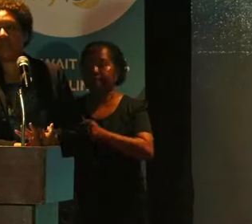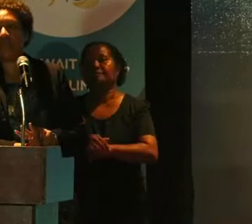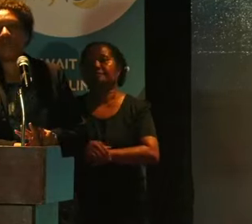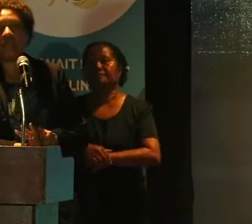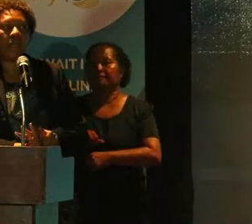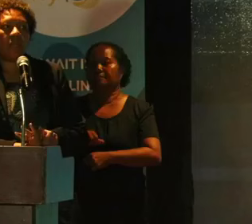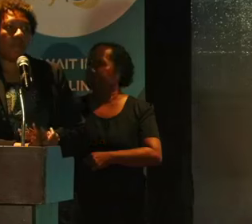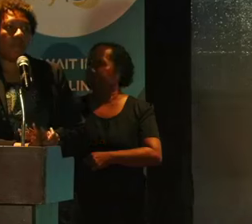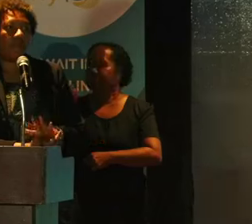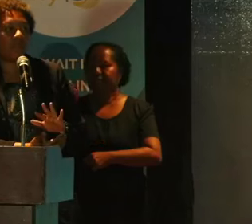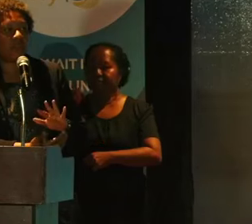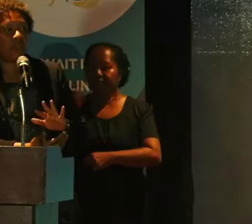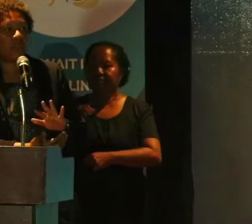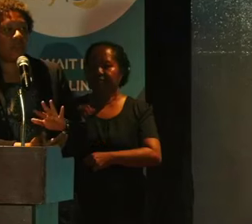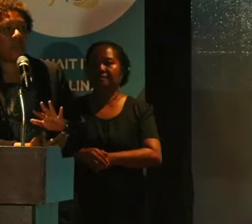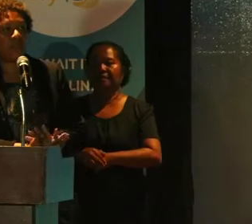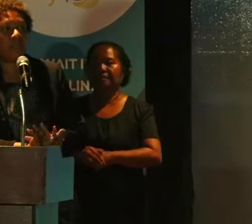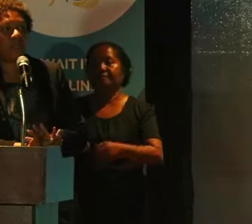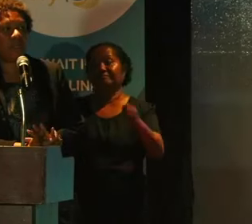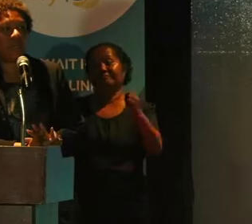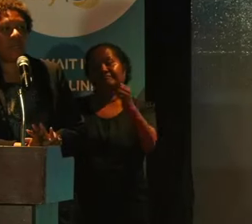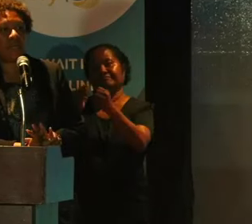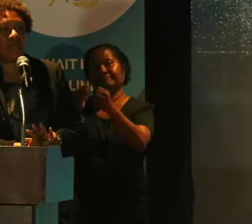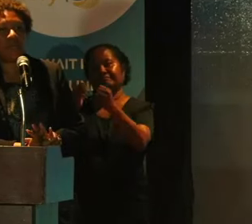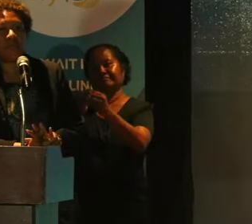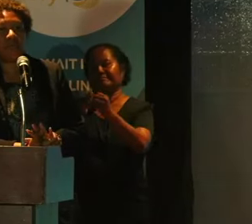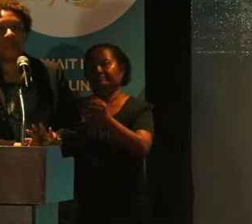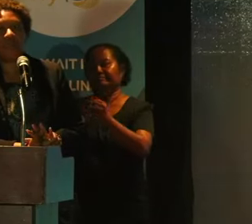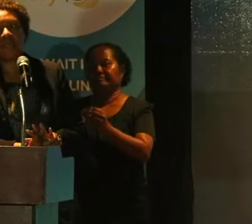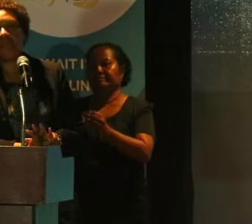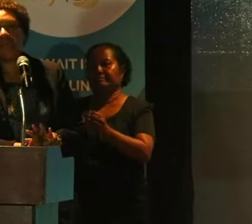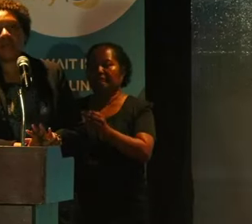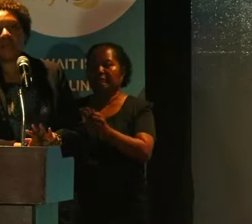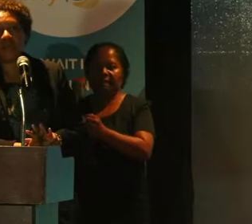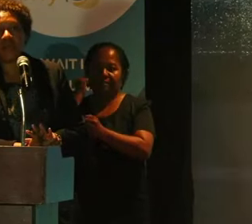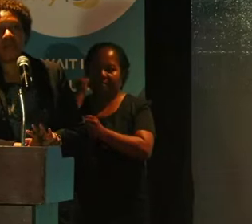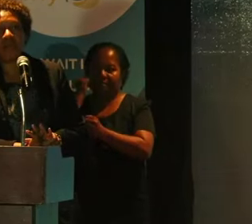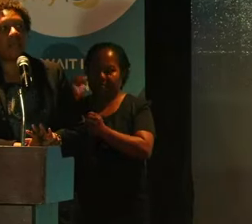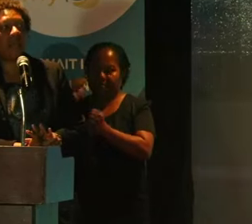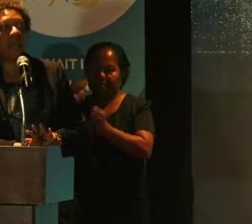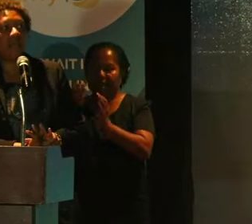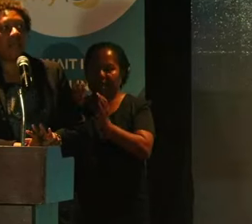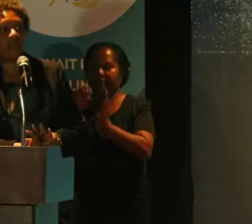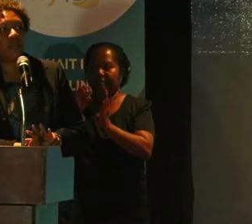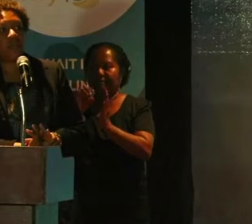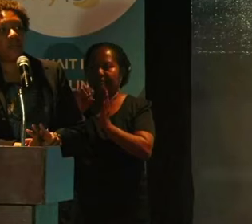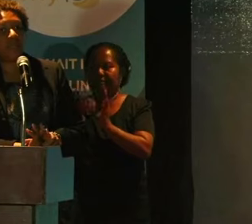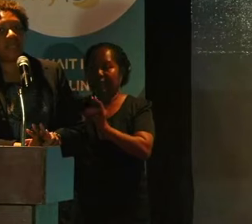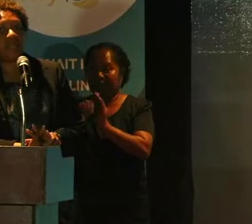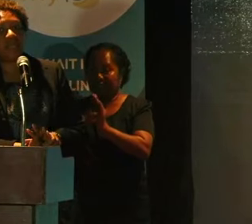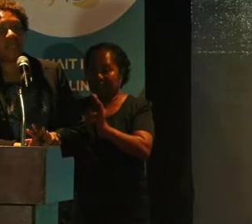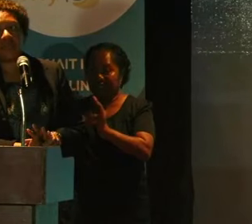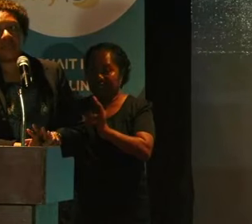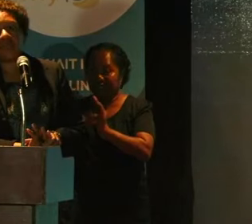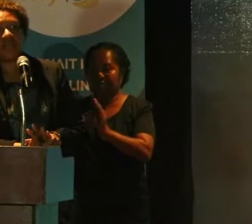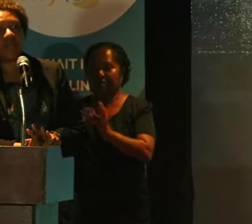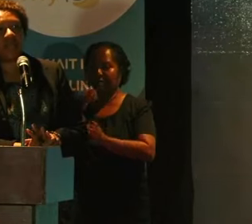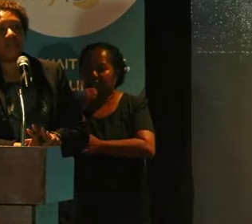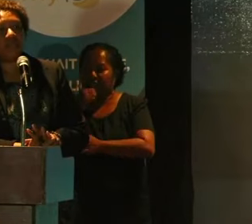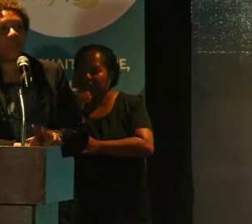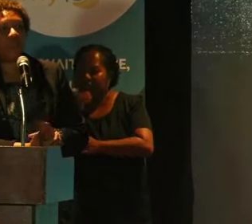don't comply. So there are a lot of black markets throughout the city. We're aware of that. A couple of liquor blitzes that